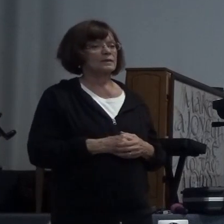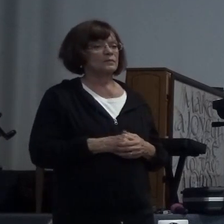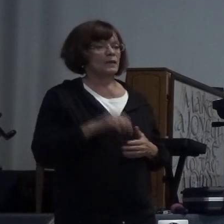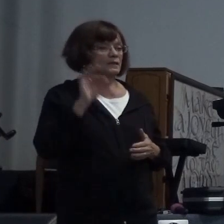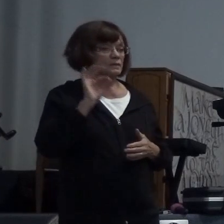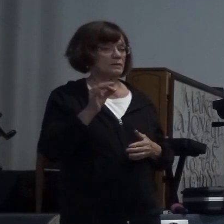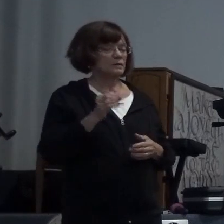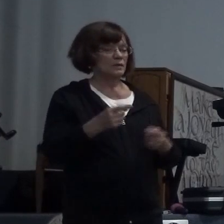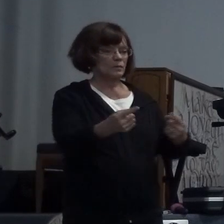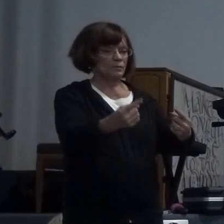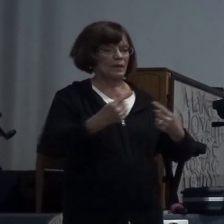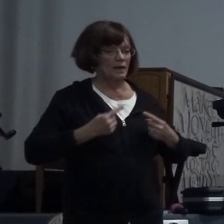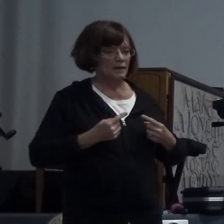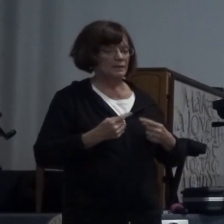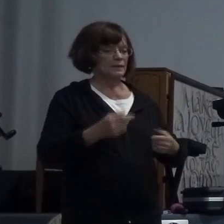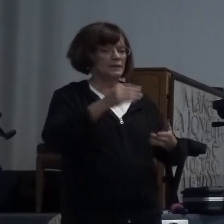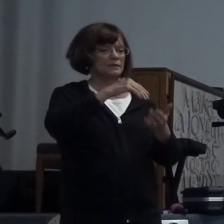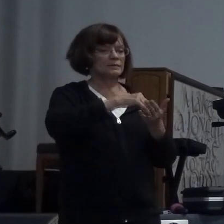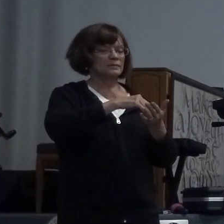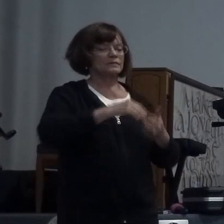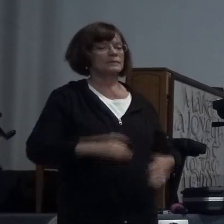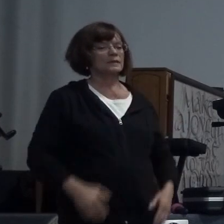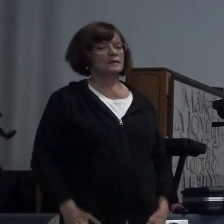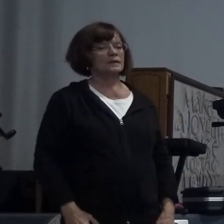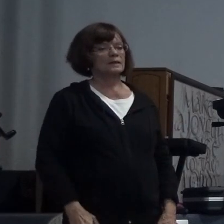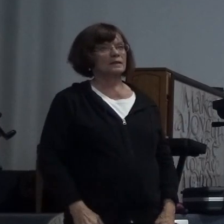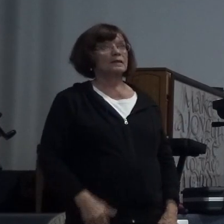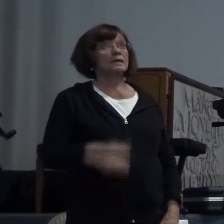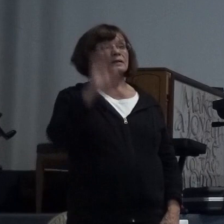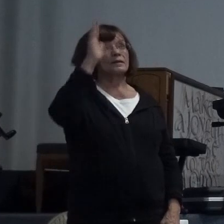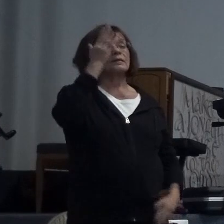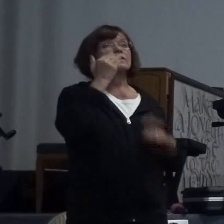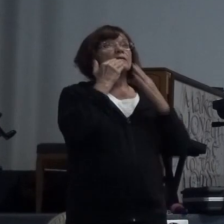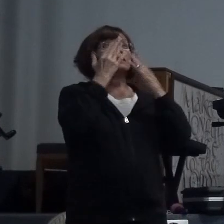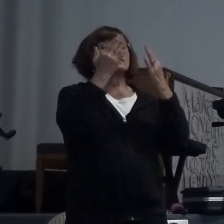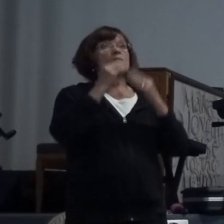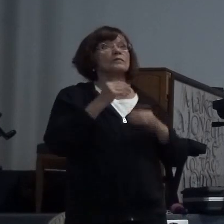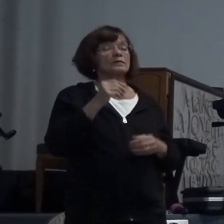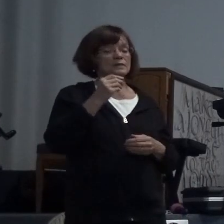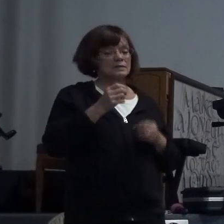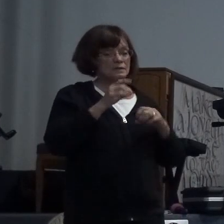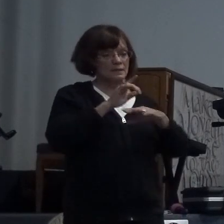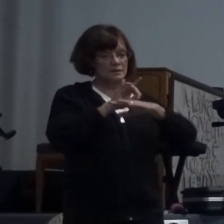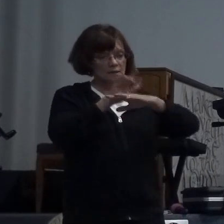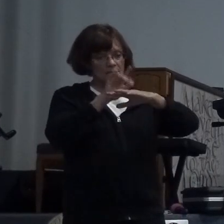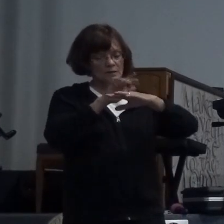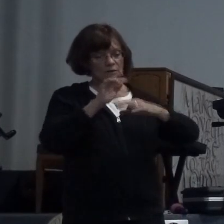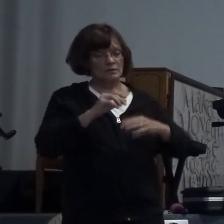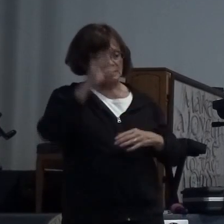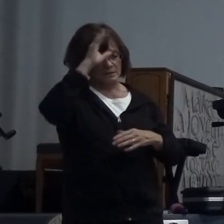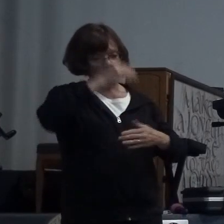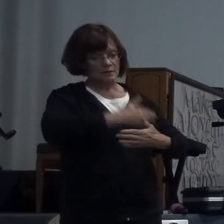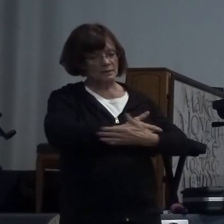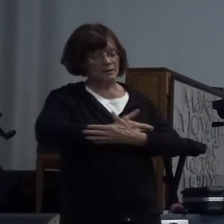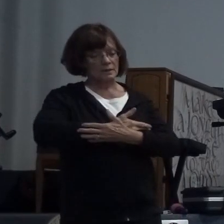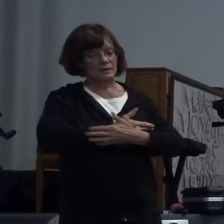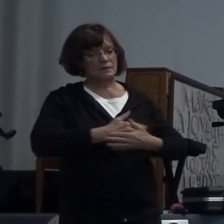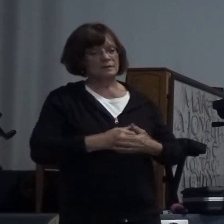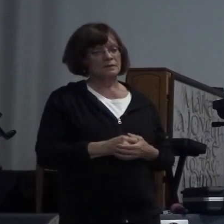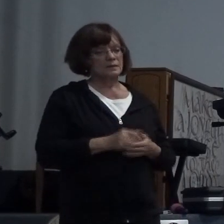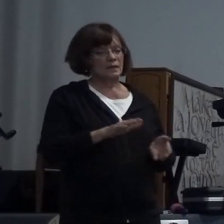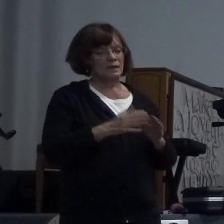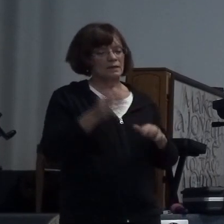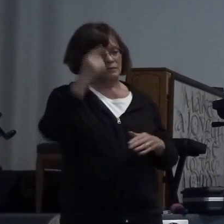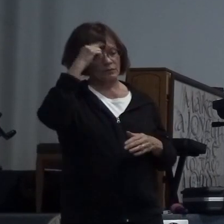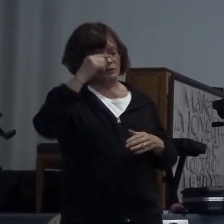of all just thank you for sending your son to die for us, that even though we didn't deserve it, that you chose to send your son to take our